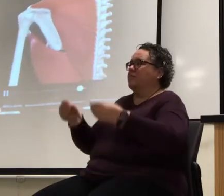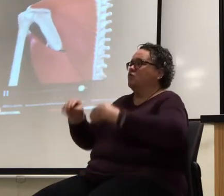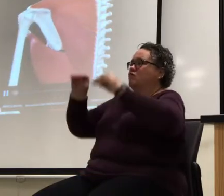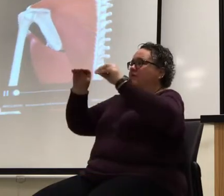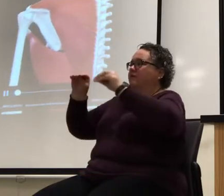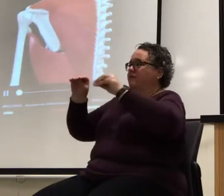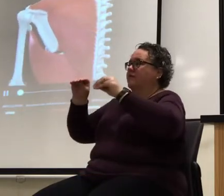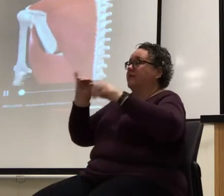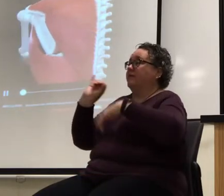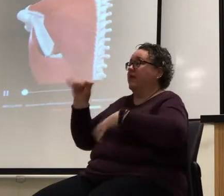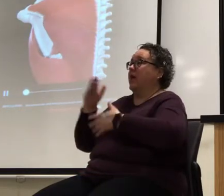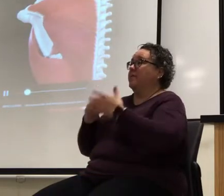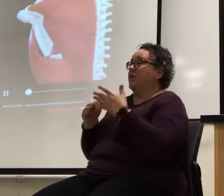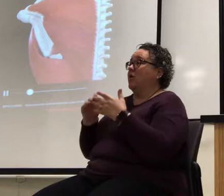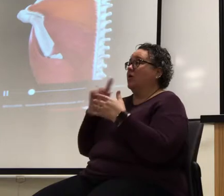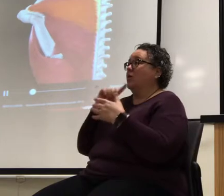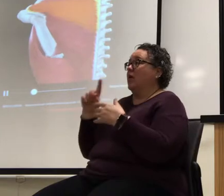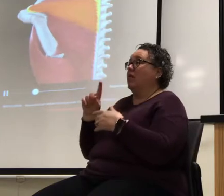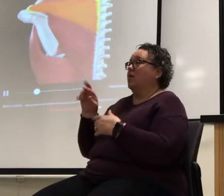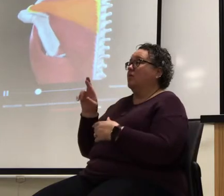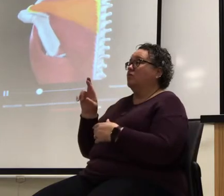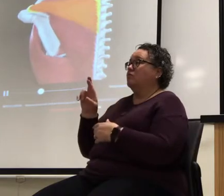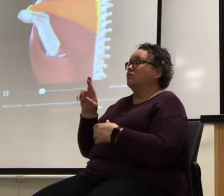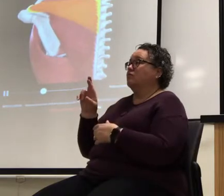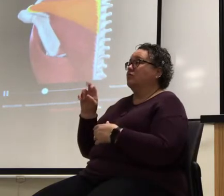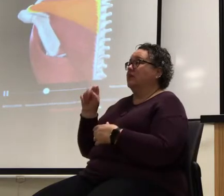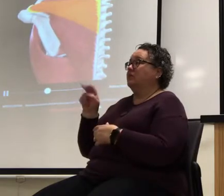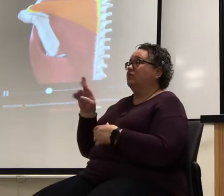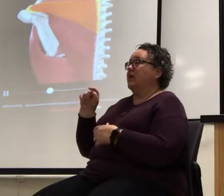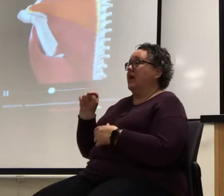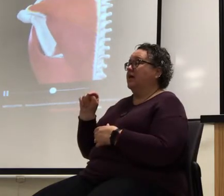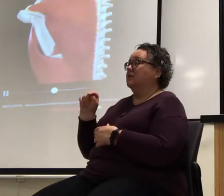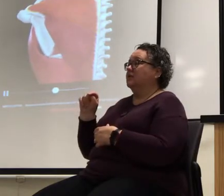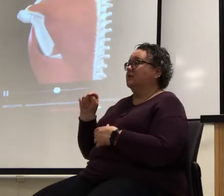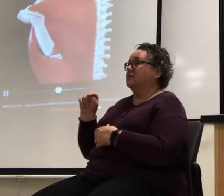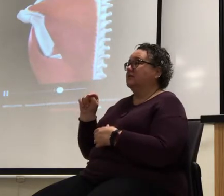This part is retract